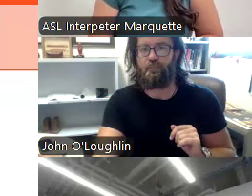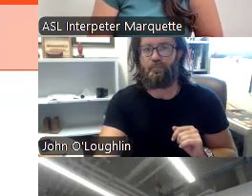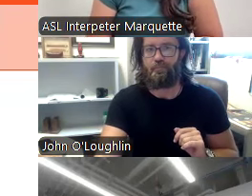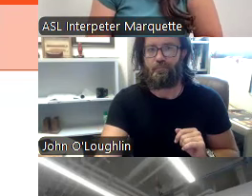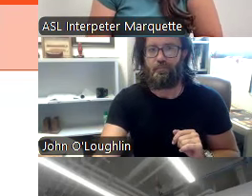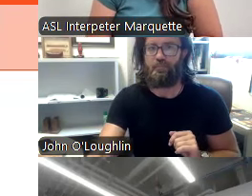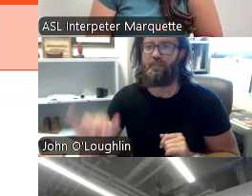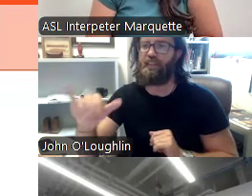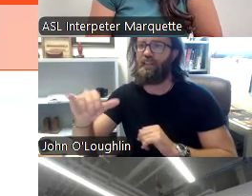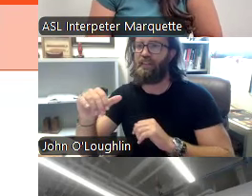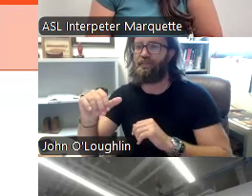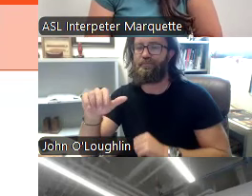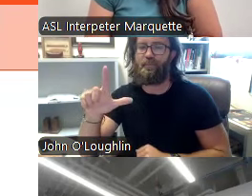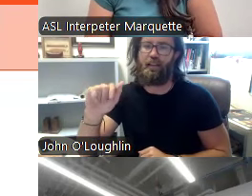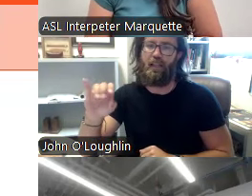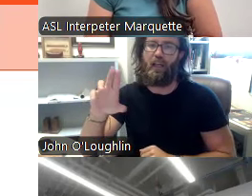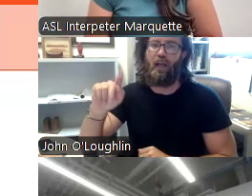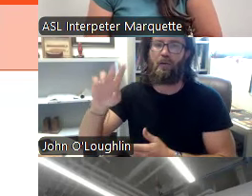You can read through that yourself.